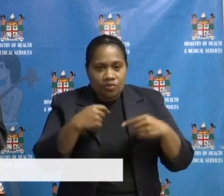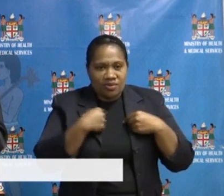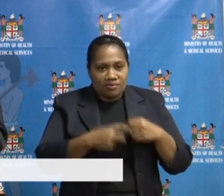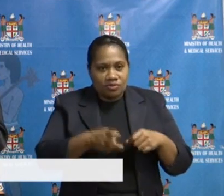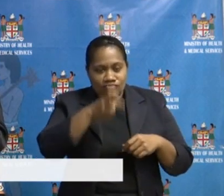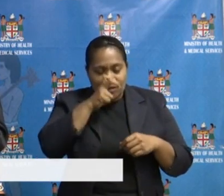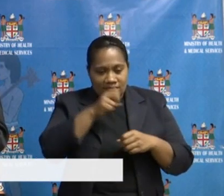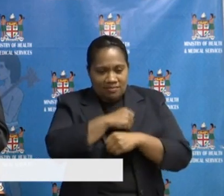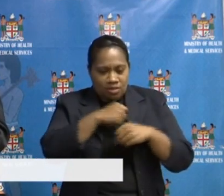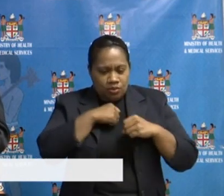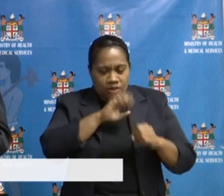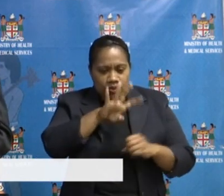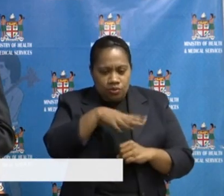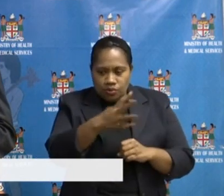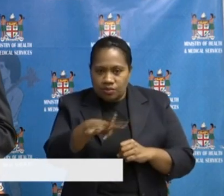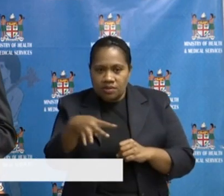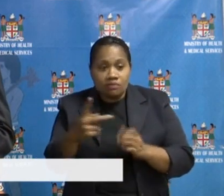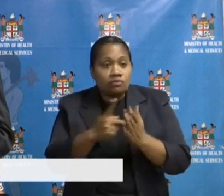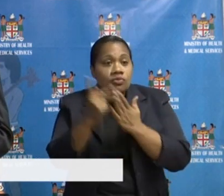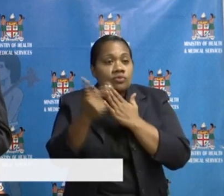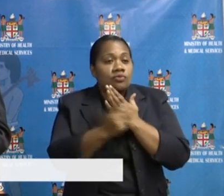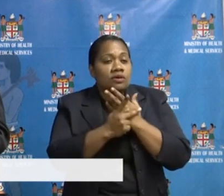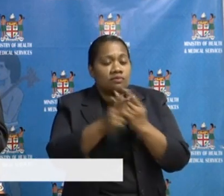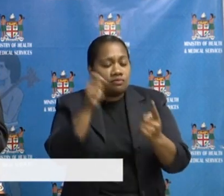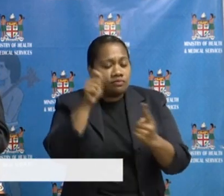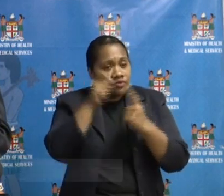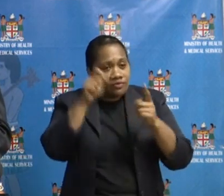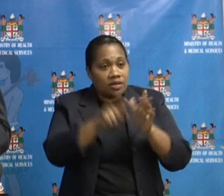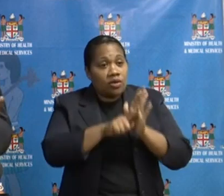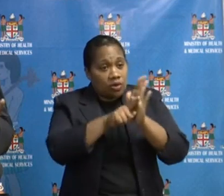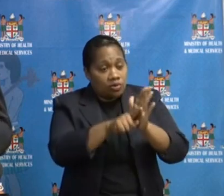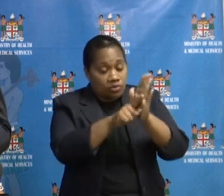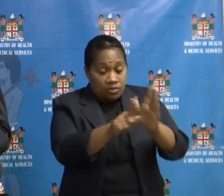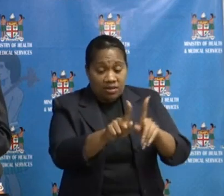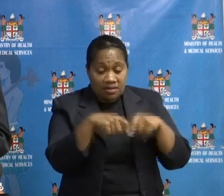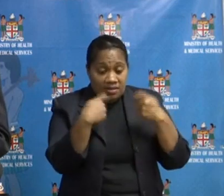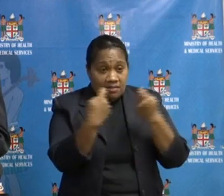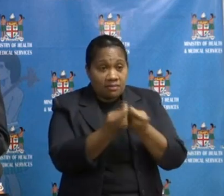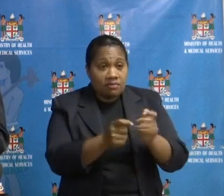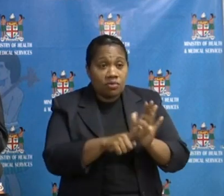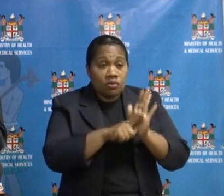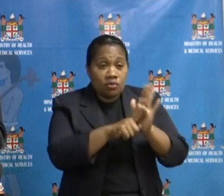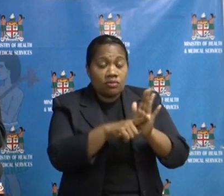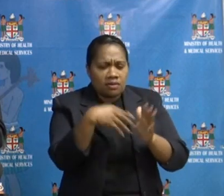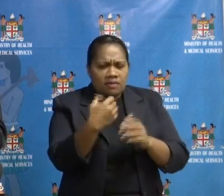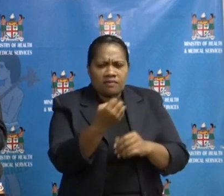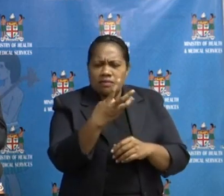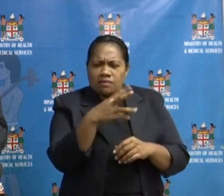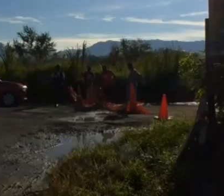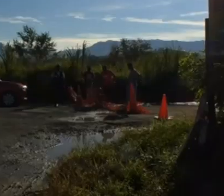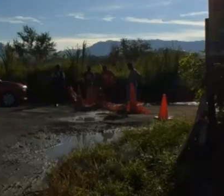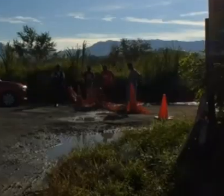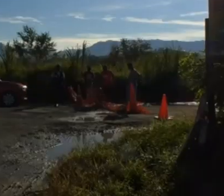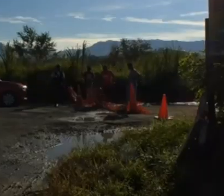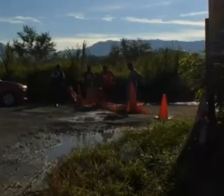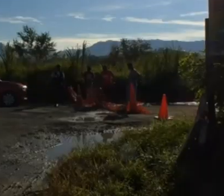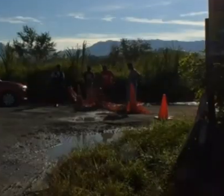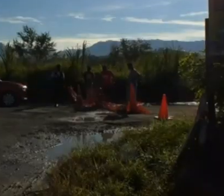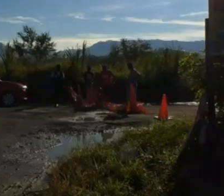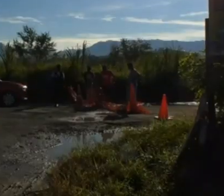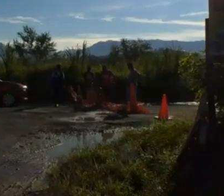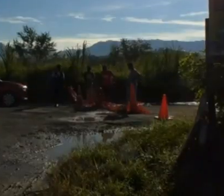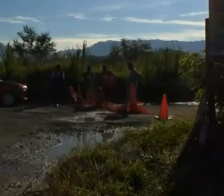in Lautoka. The team at Lautoka are putting together some 30-odd teams who will go out in the next few